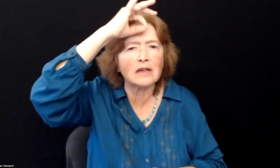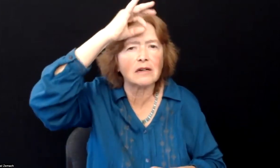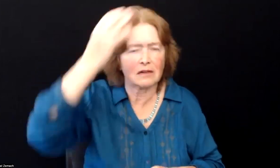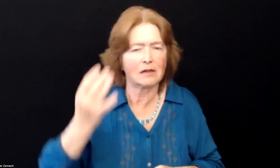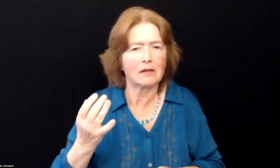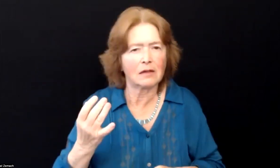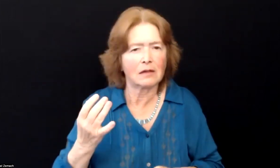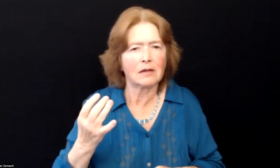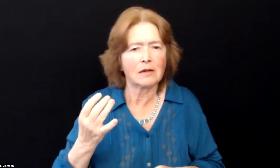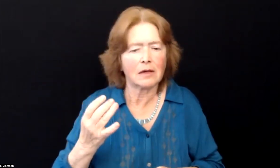ignorance.